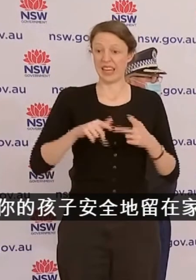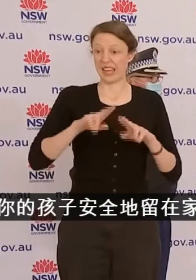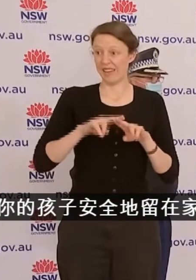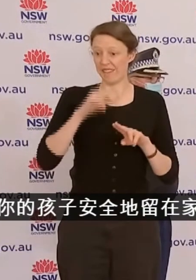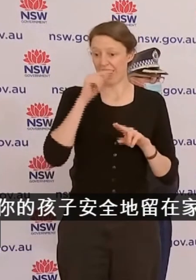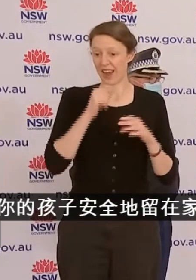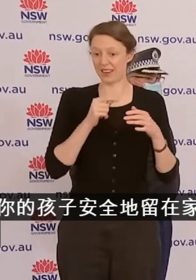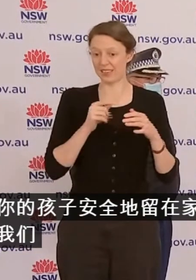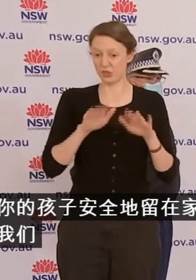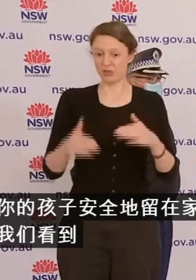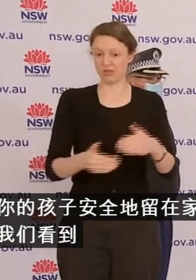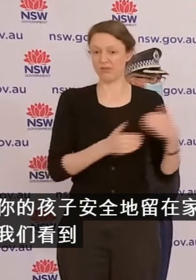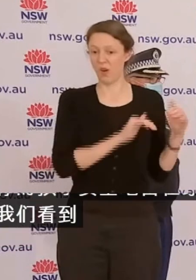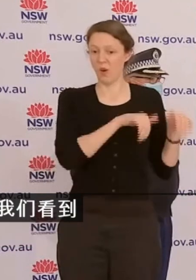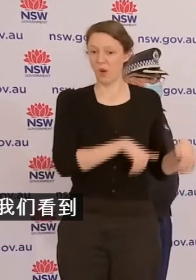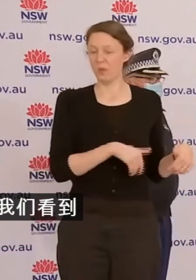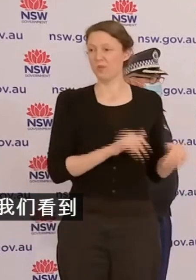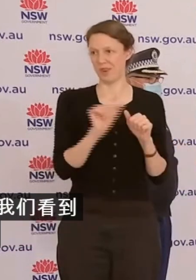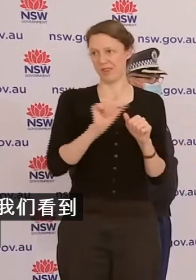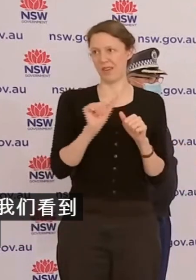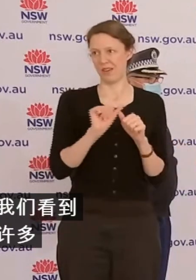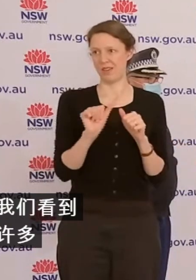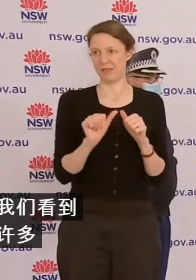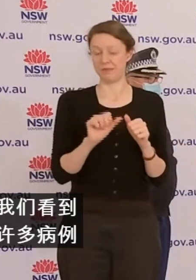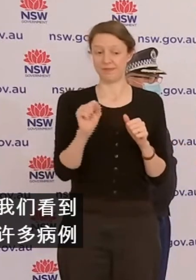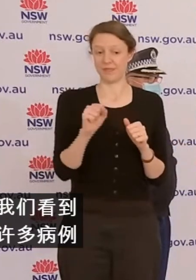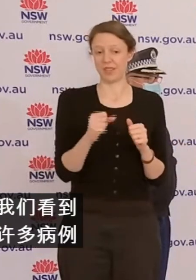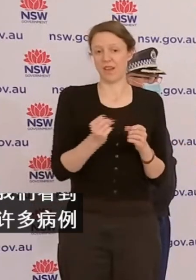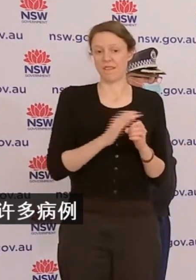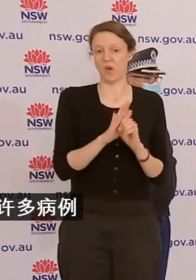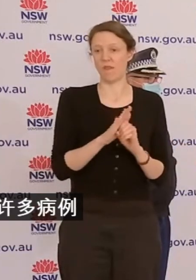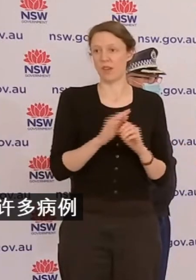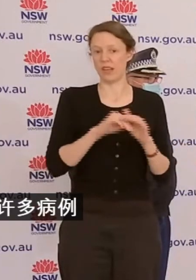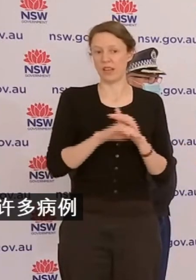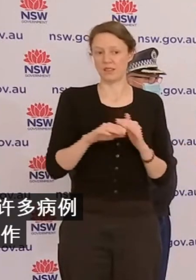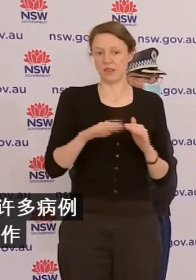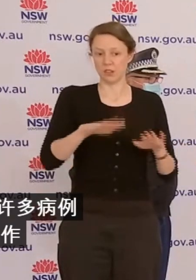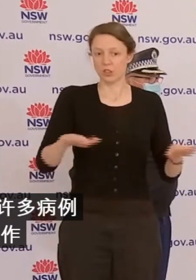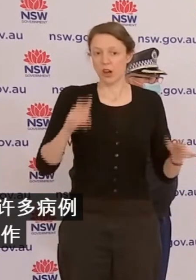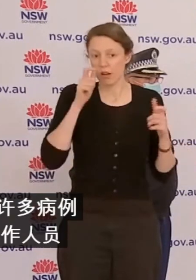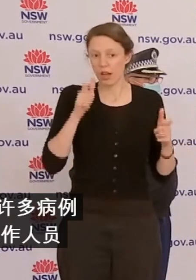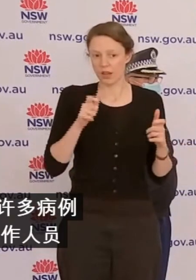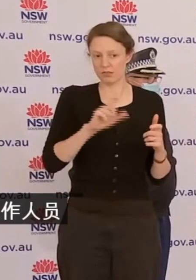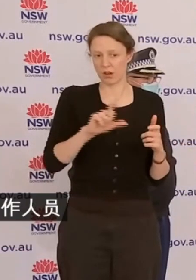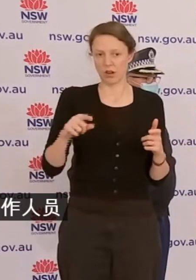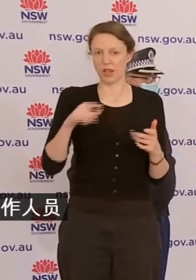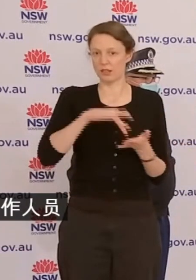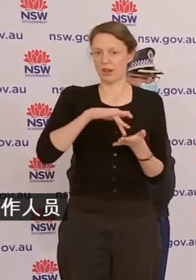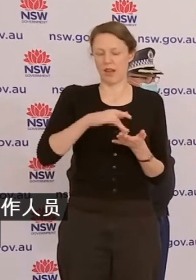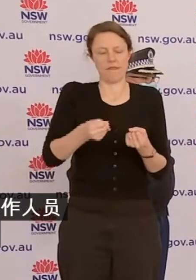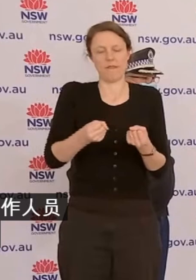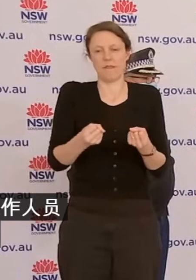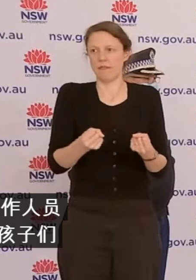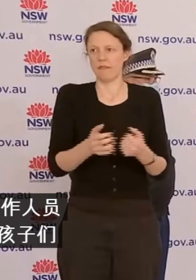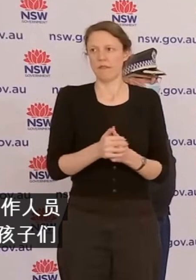safely, please do so. We are seeing a number of cases in childcare centres, often introduced through the staff or the children,